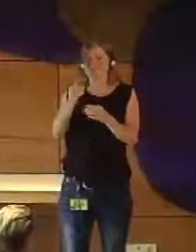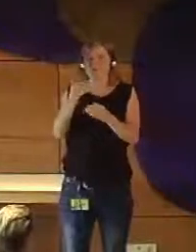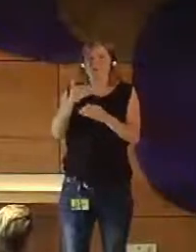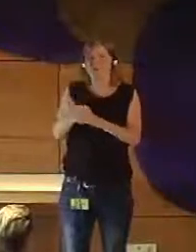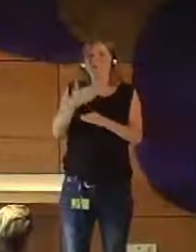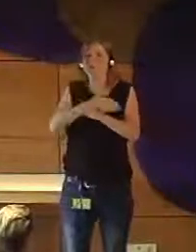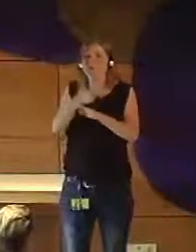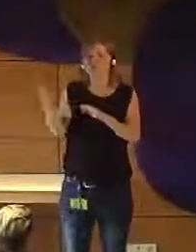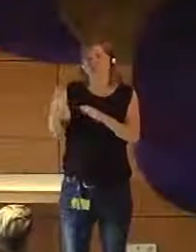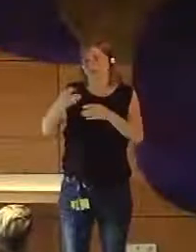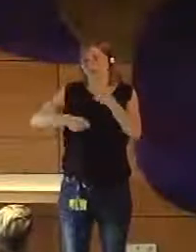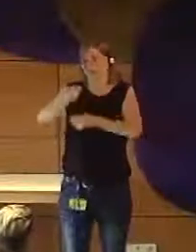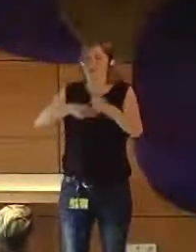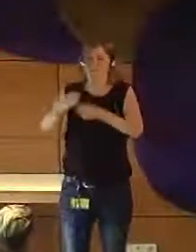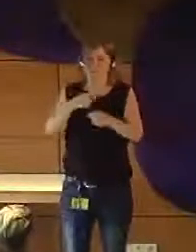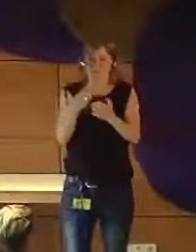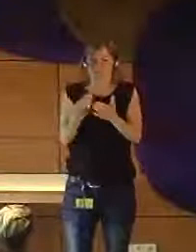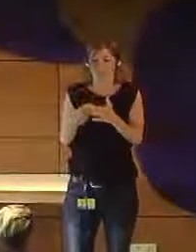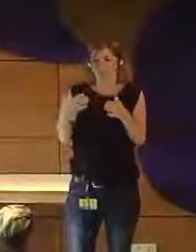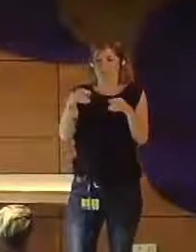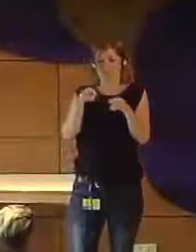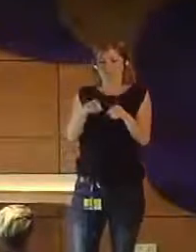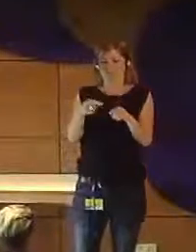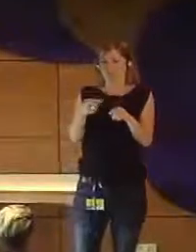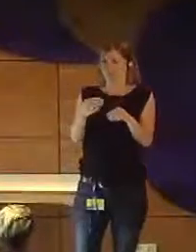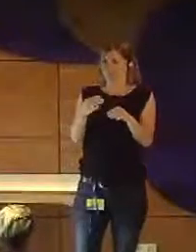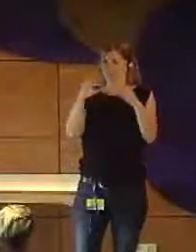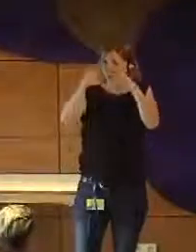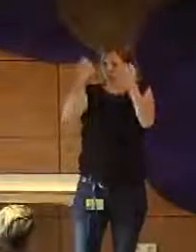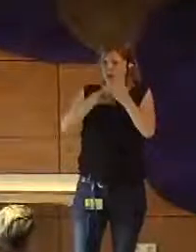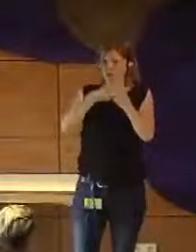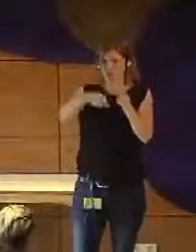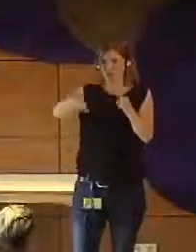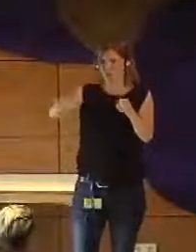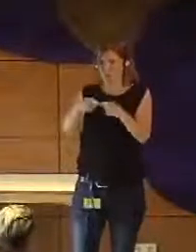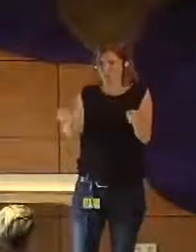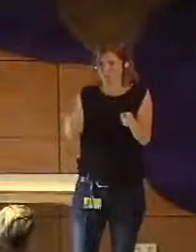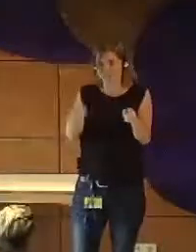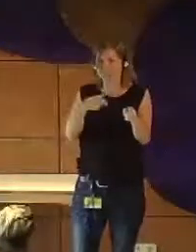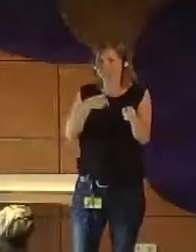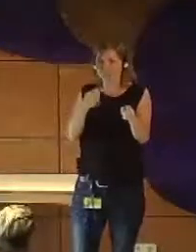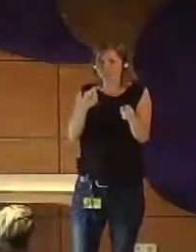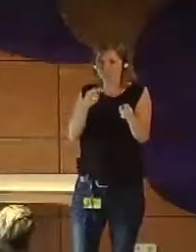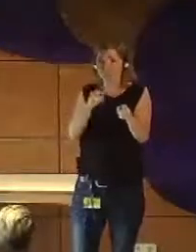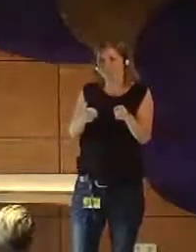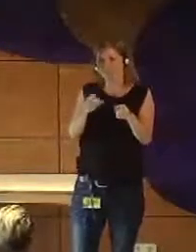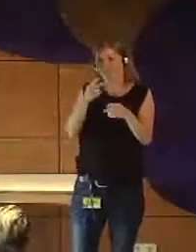had significant evidence on X-ray of osteoporosis.